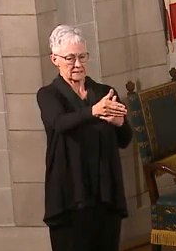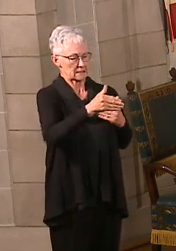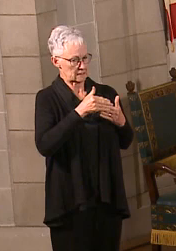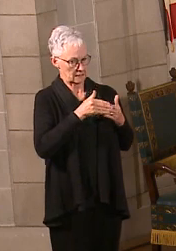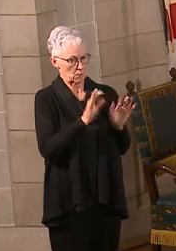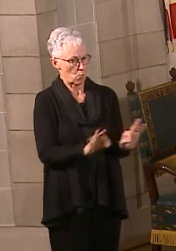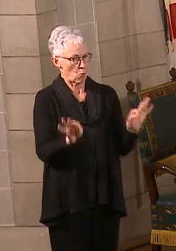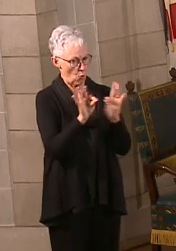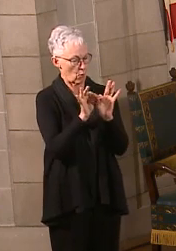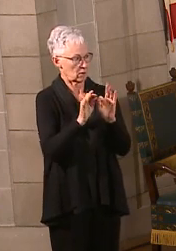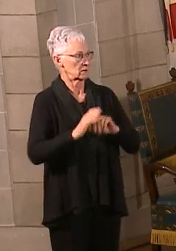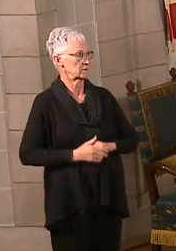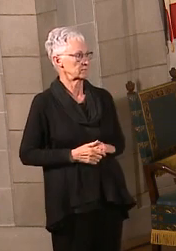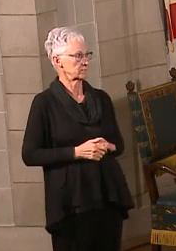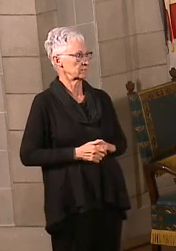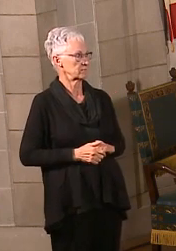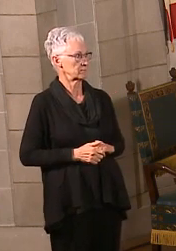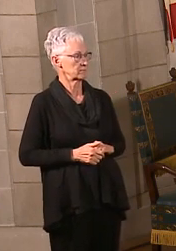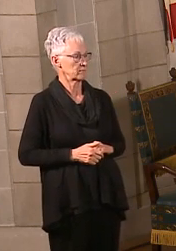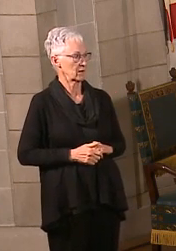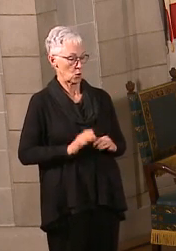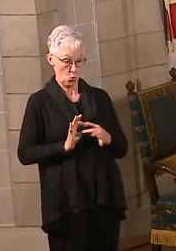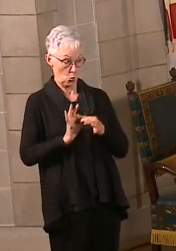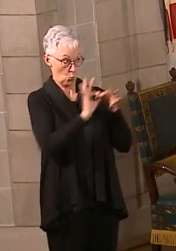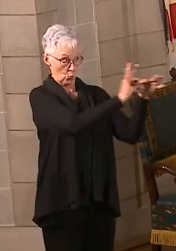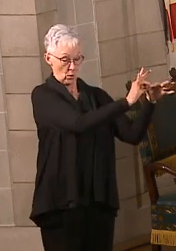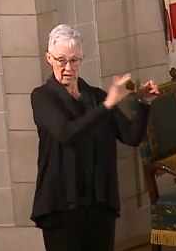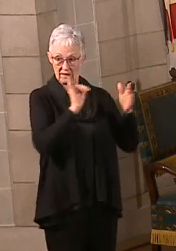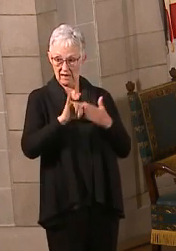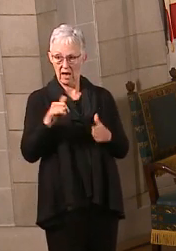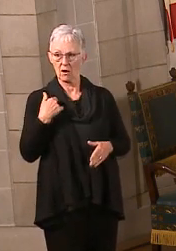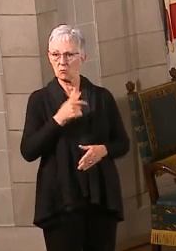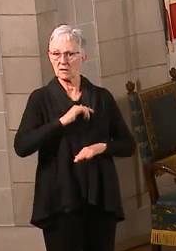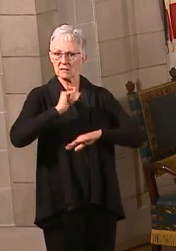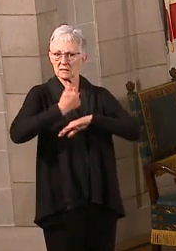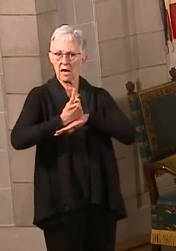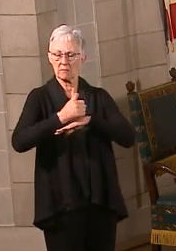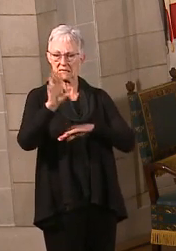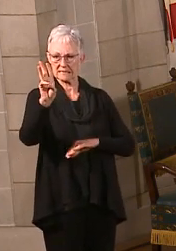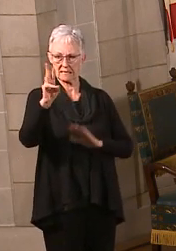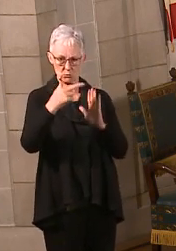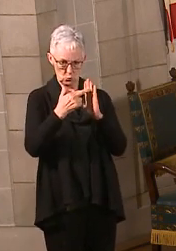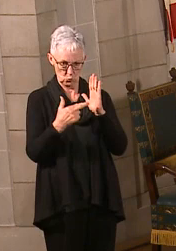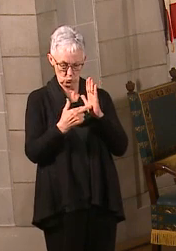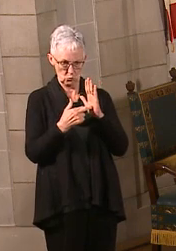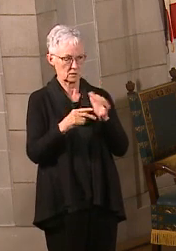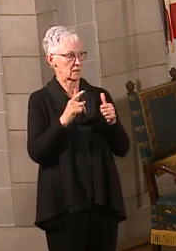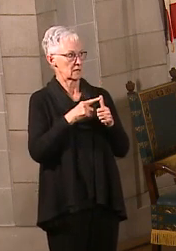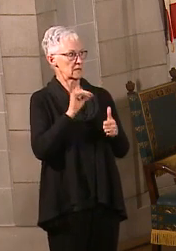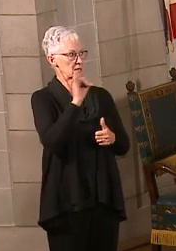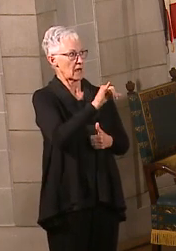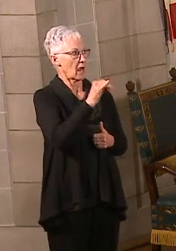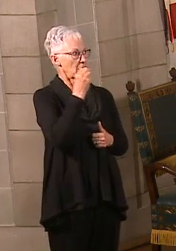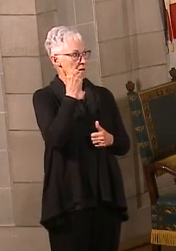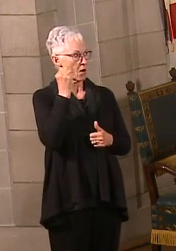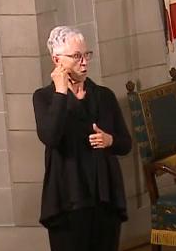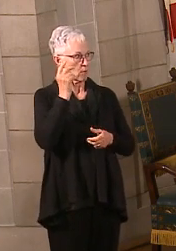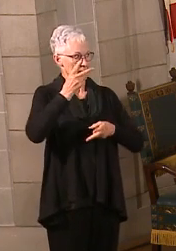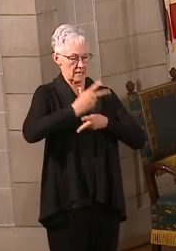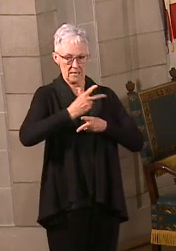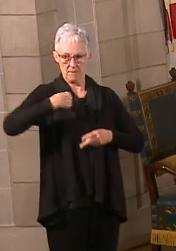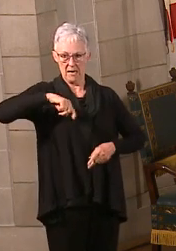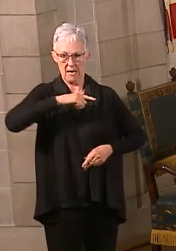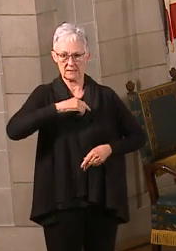proclamation here, we have our 6 rules rather, to stay home and keep Nebraska healthy.